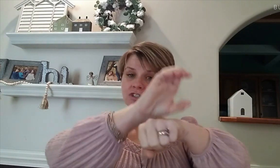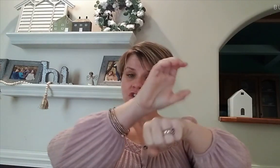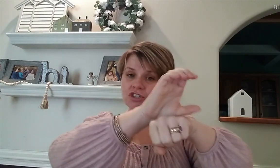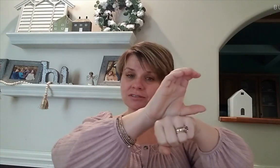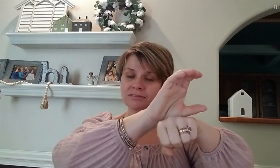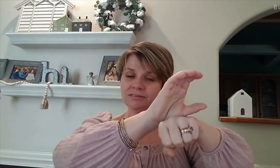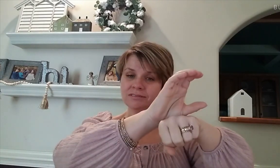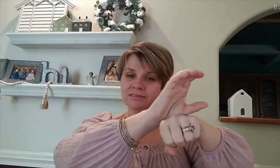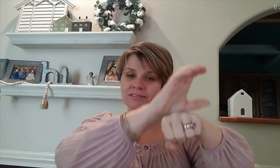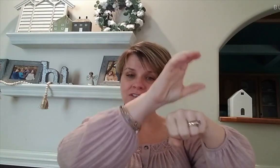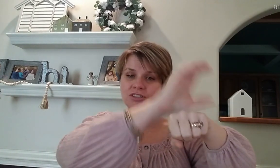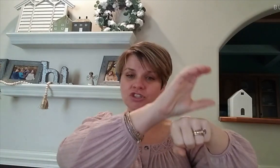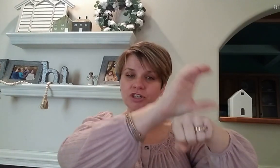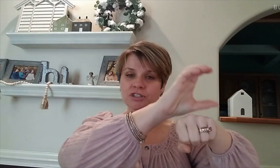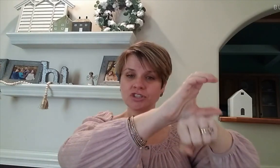church, church,